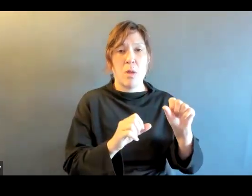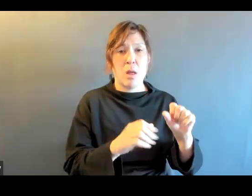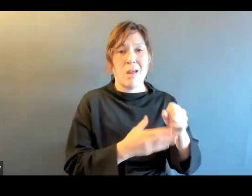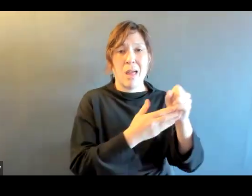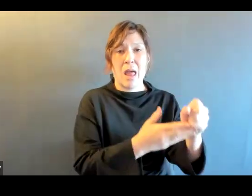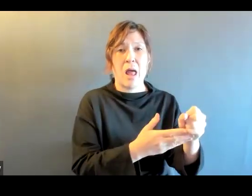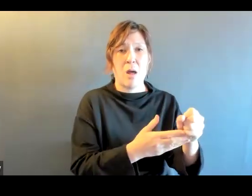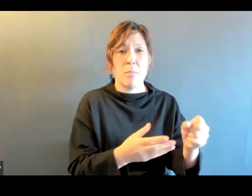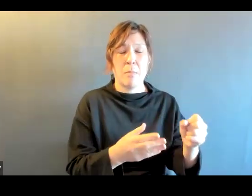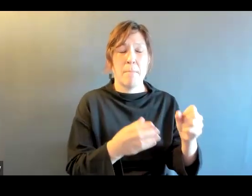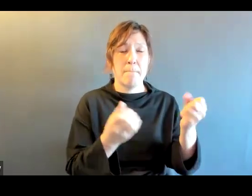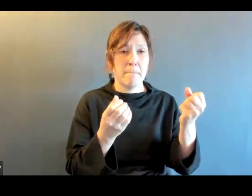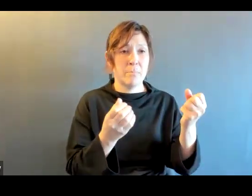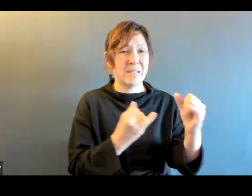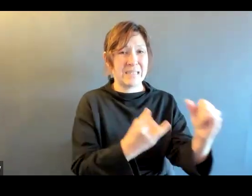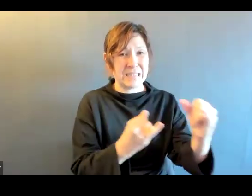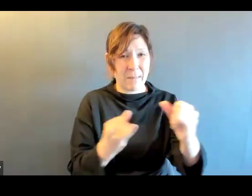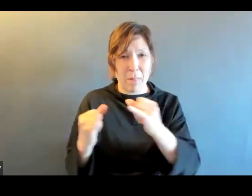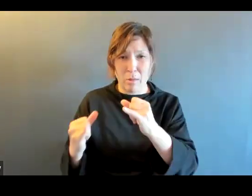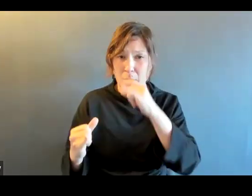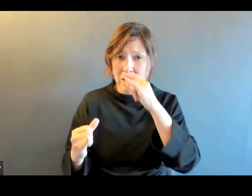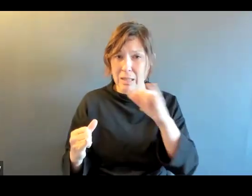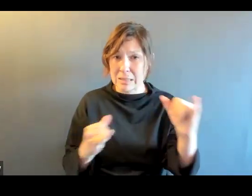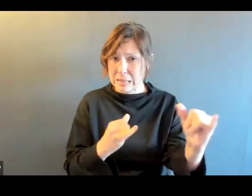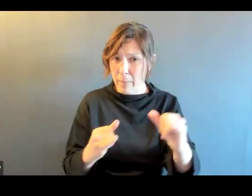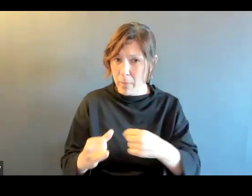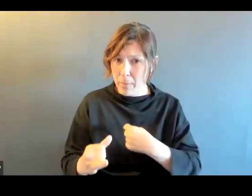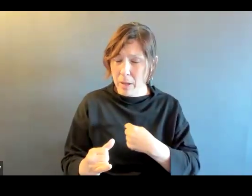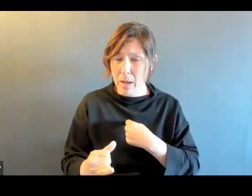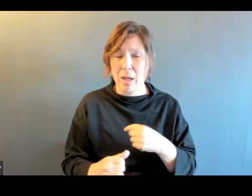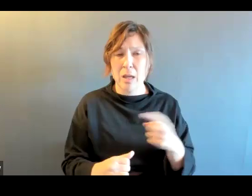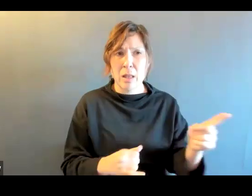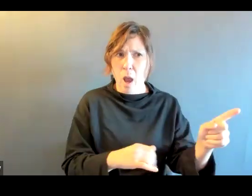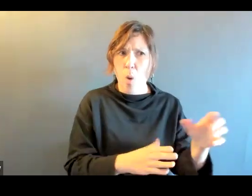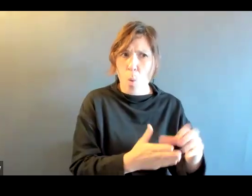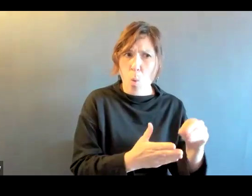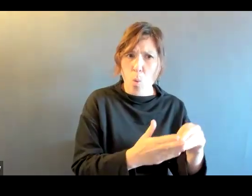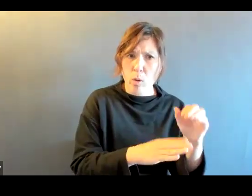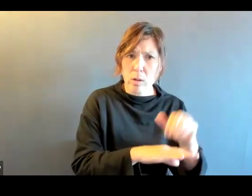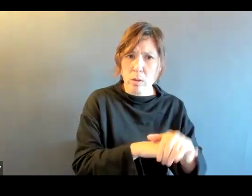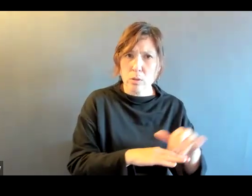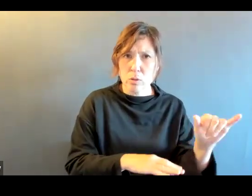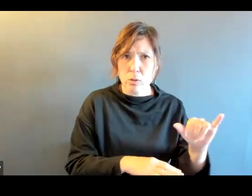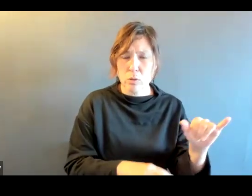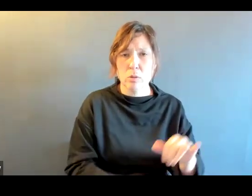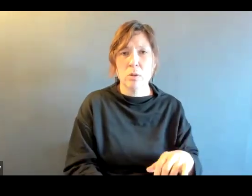Mandarin. English. It will help me talk with friends, neighbors, and